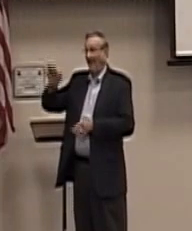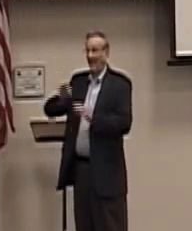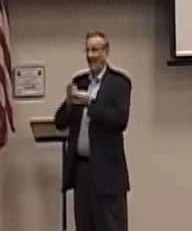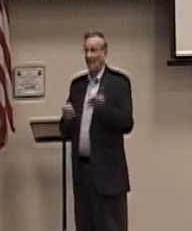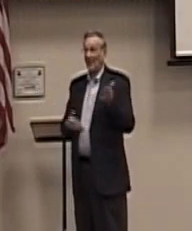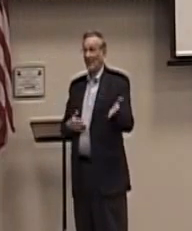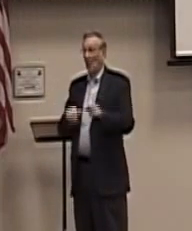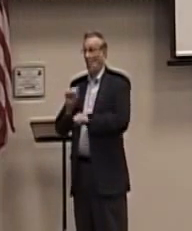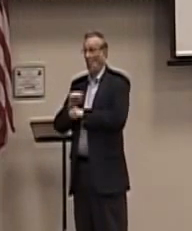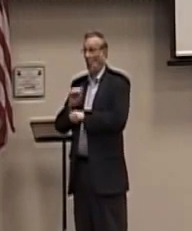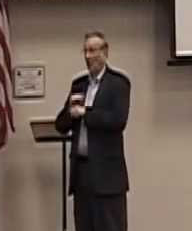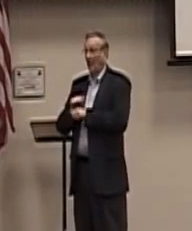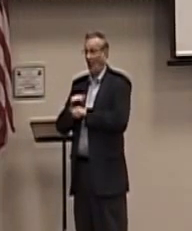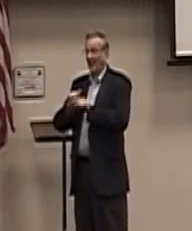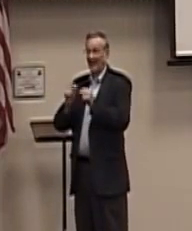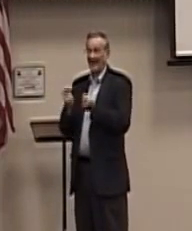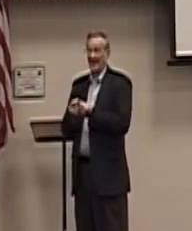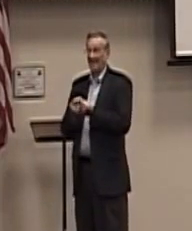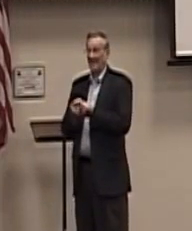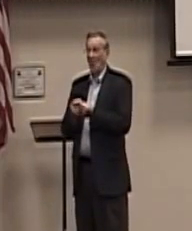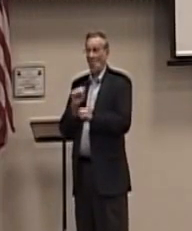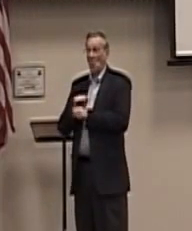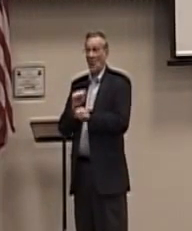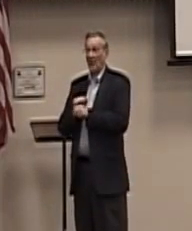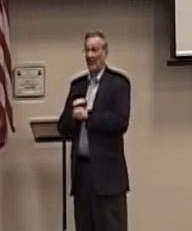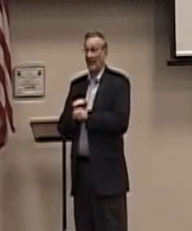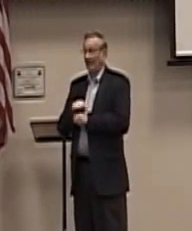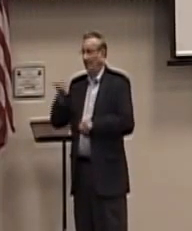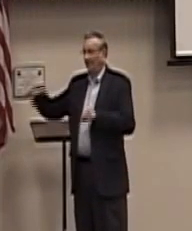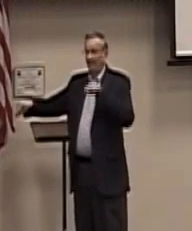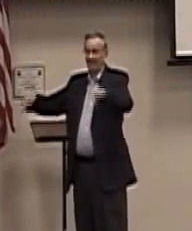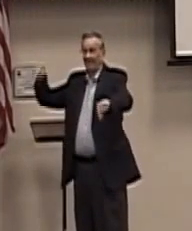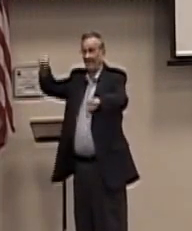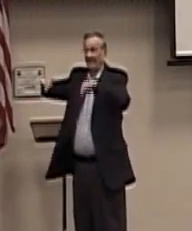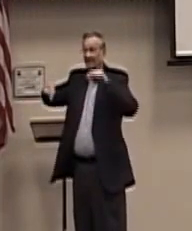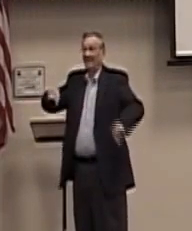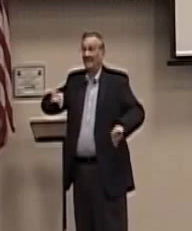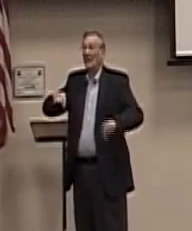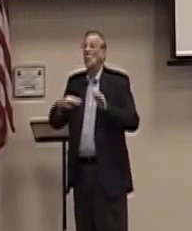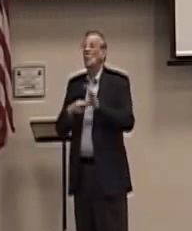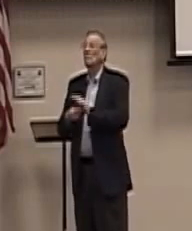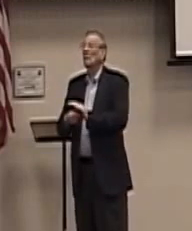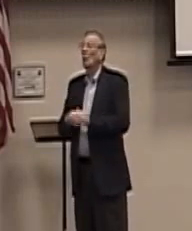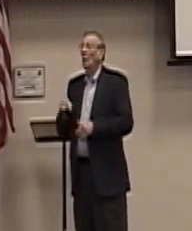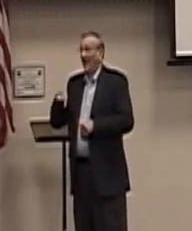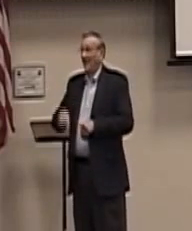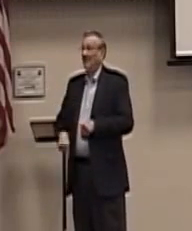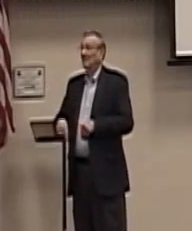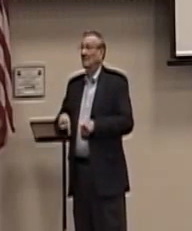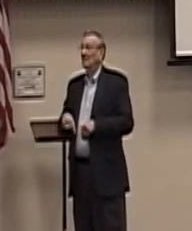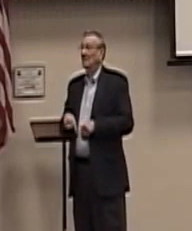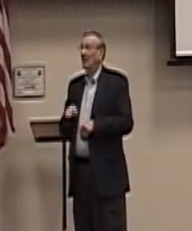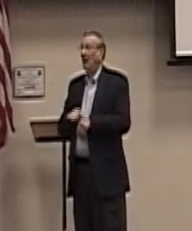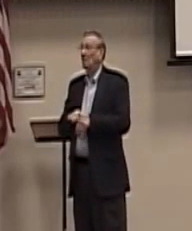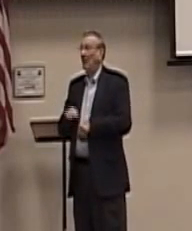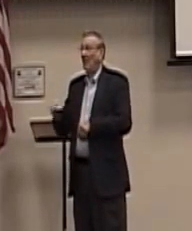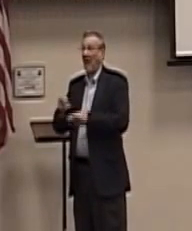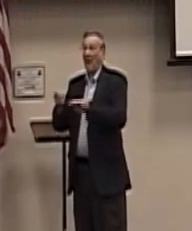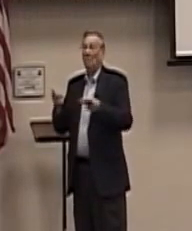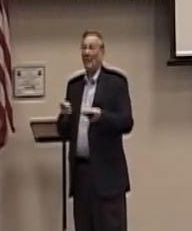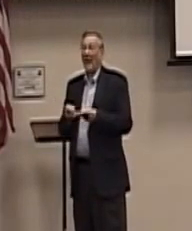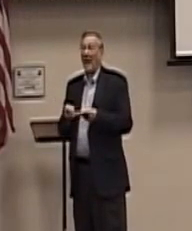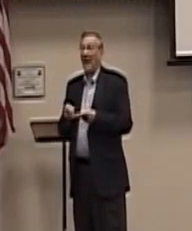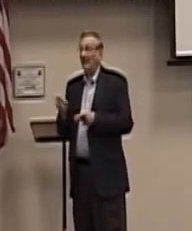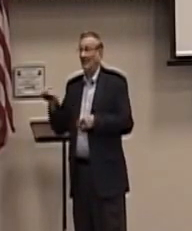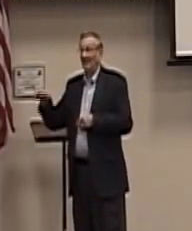there working together on a team, and they're working in several areas. And maybe this represents where, at this point, that plan of